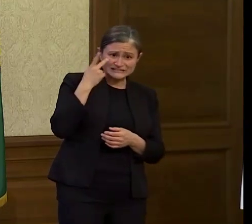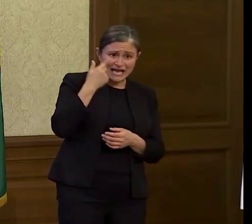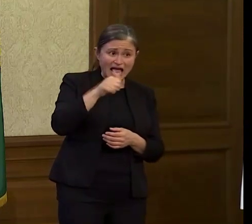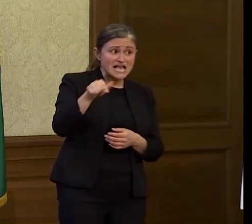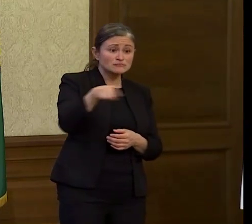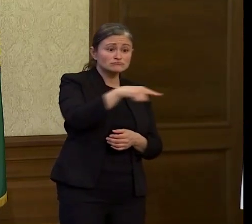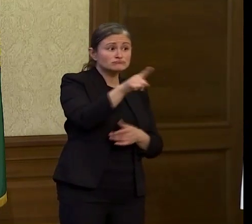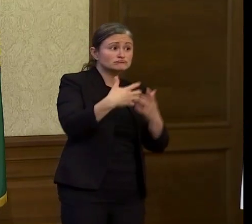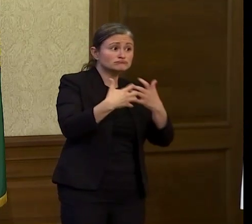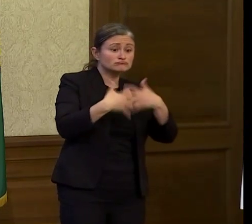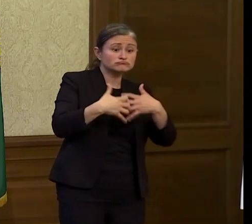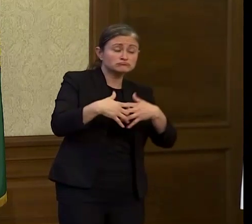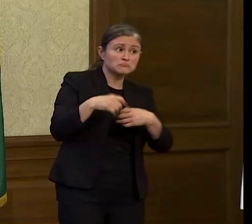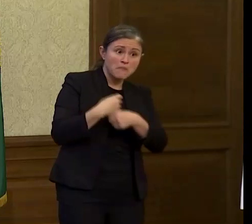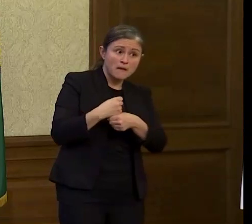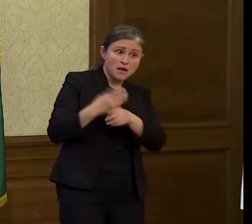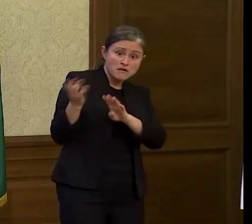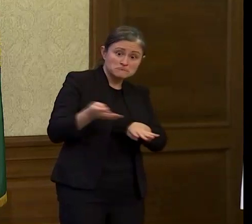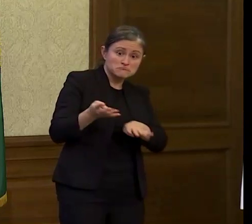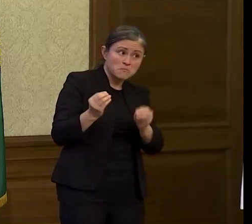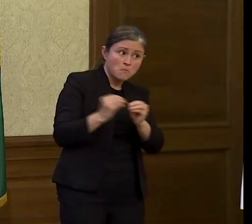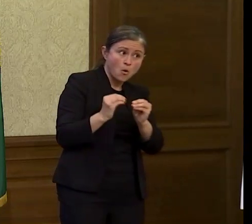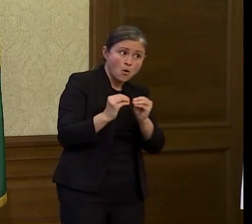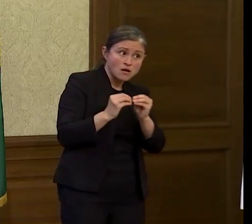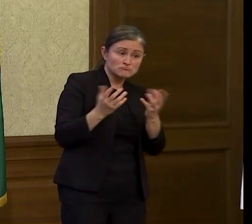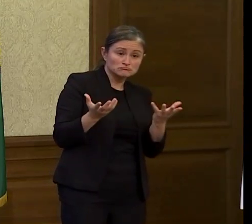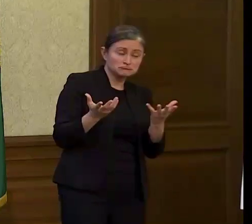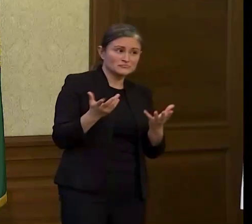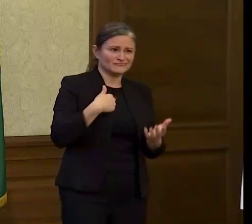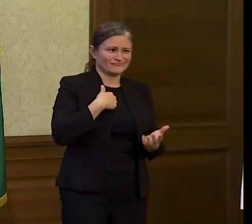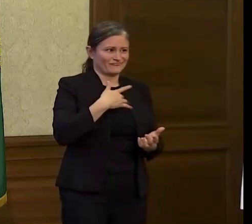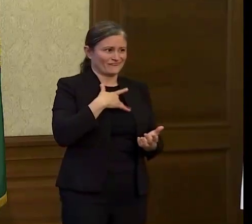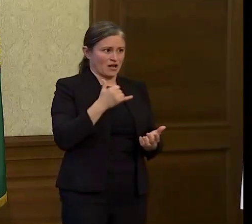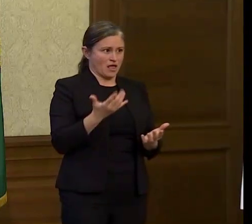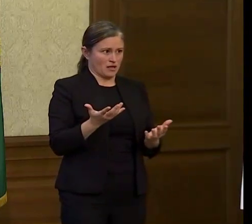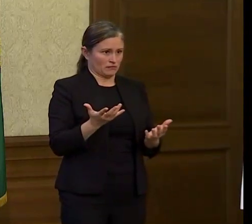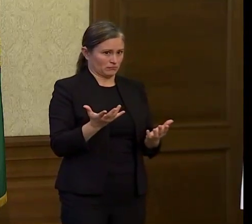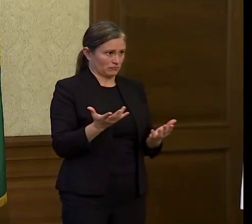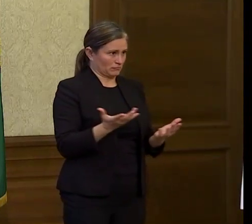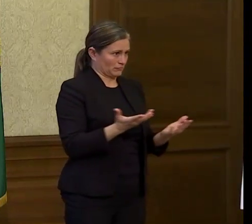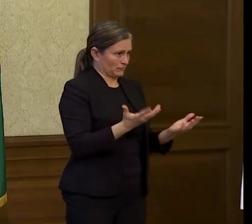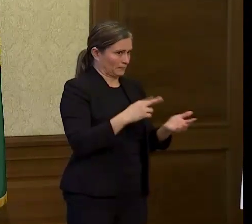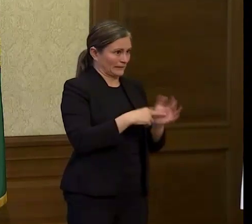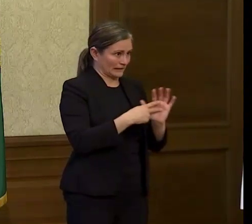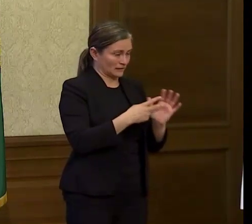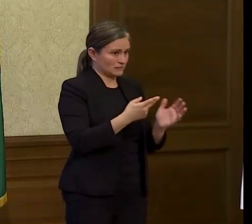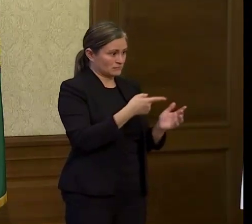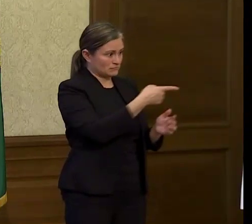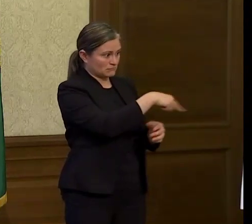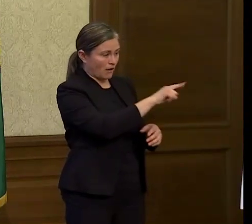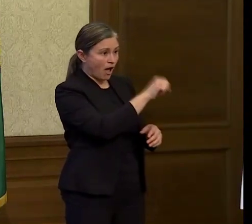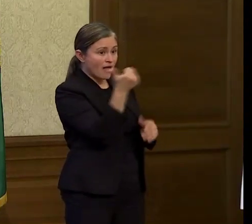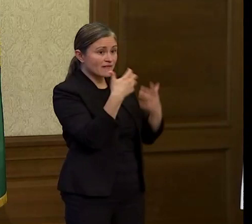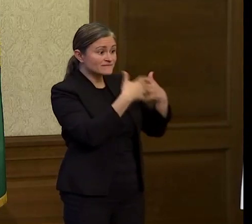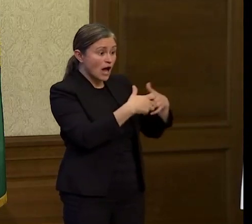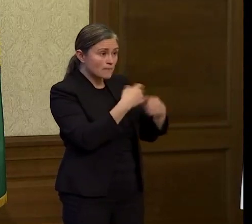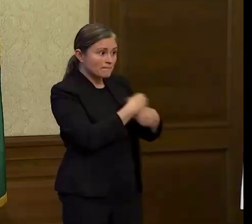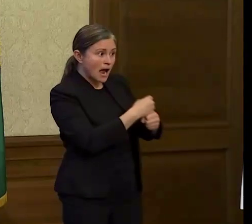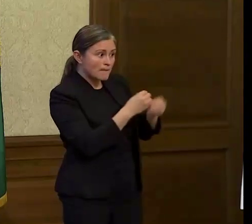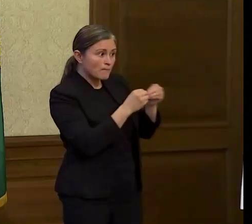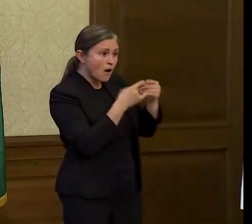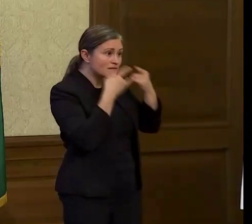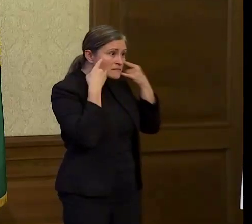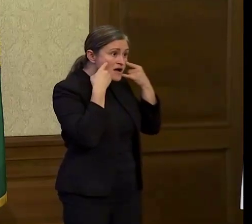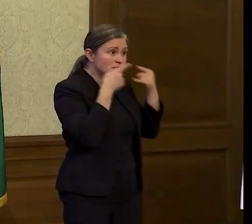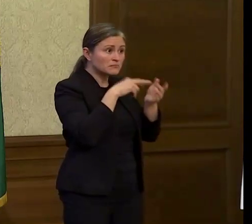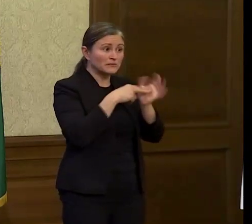any sort of hope that you may see more masks shortly? And then you mentioned you'd be vetoing some things tomorrow. Can you give us an indication of sort of what areas you're looking at